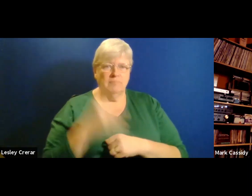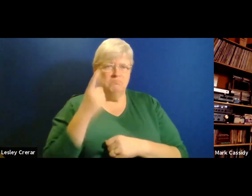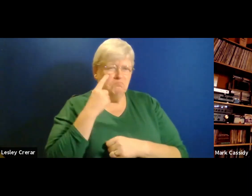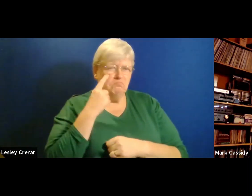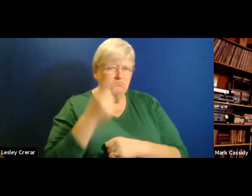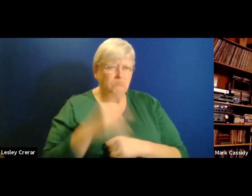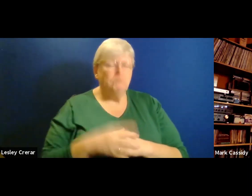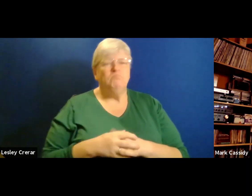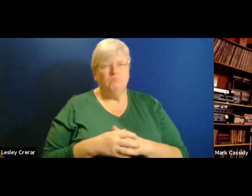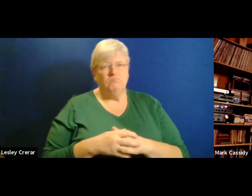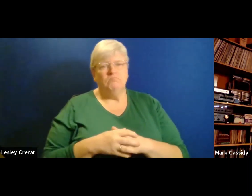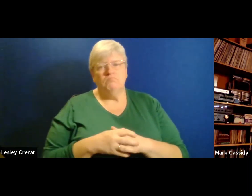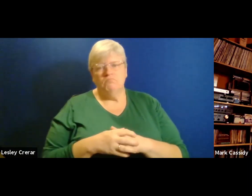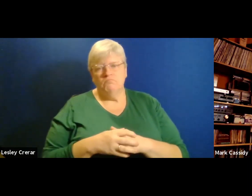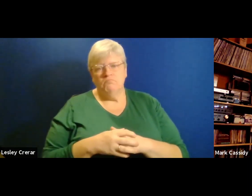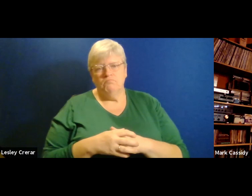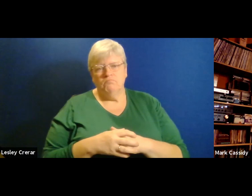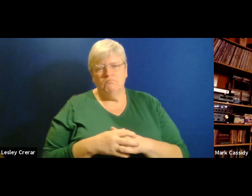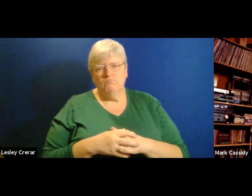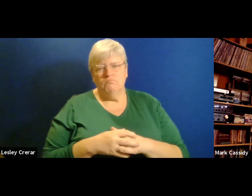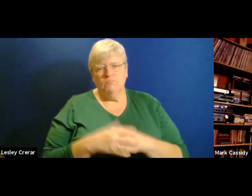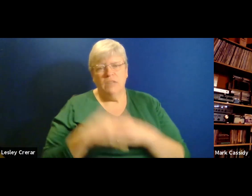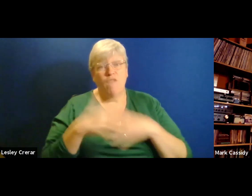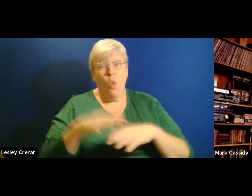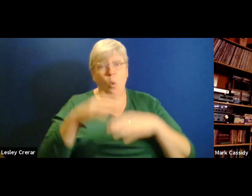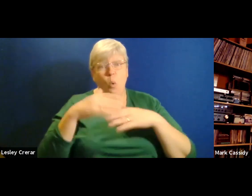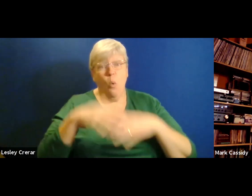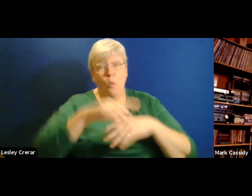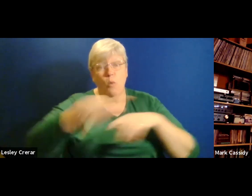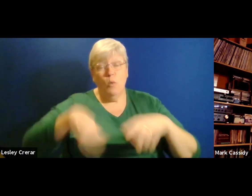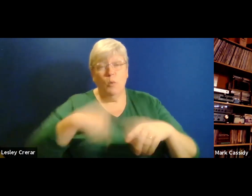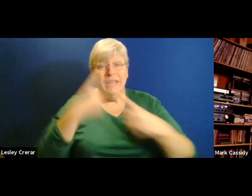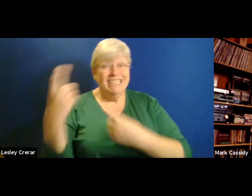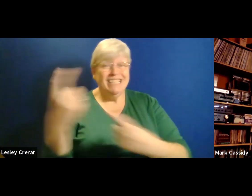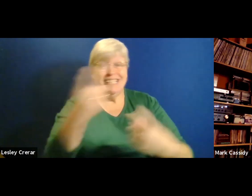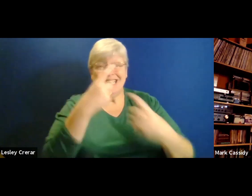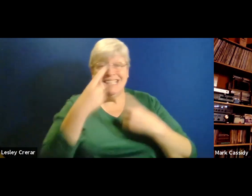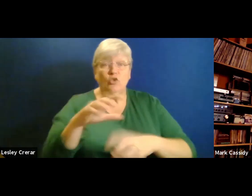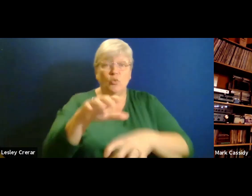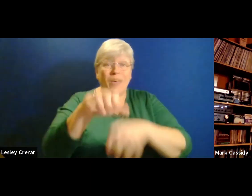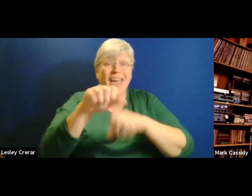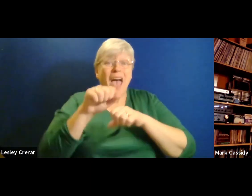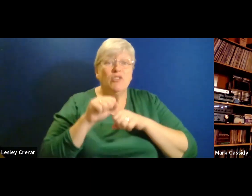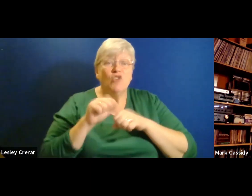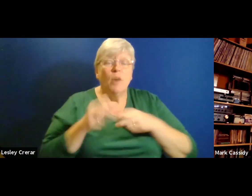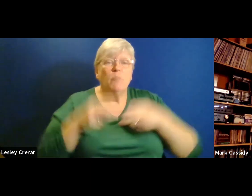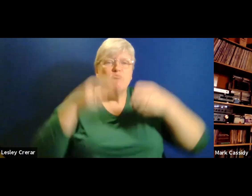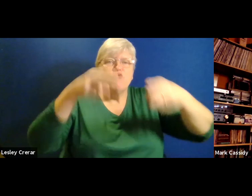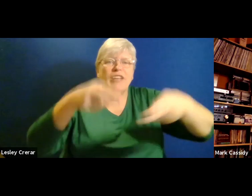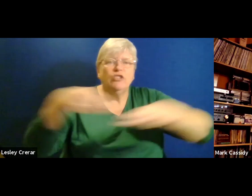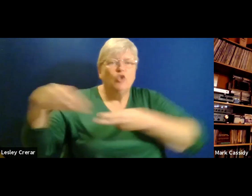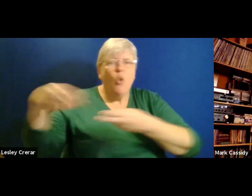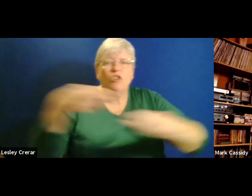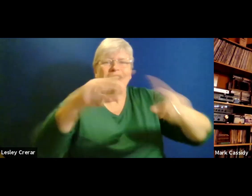Testing the water. A flow we seek to capture, bridge or channel, yet cannot confine.